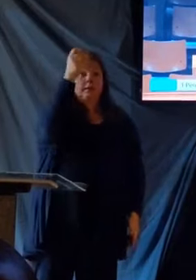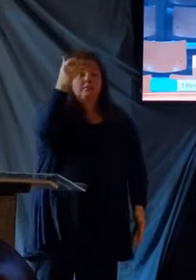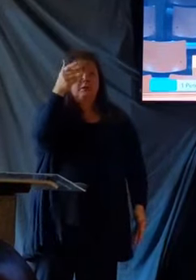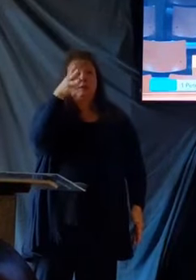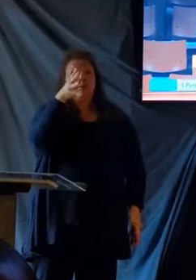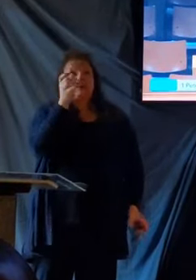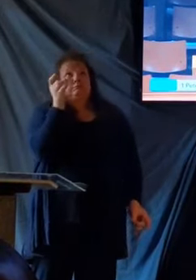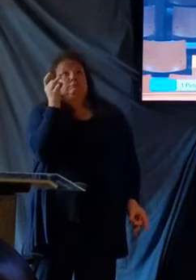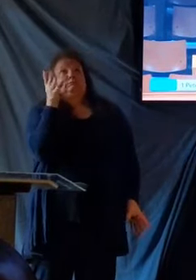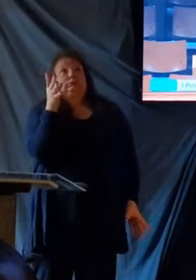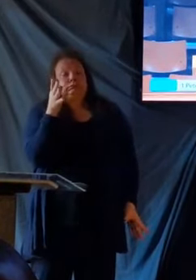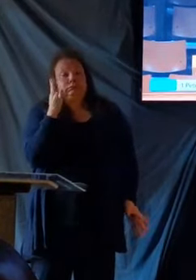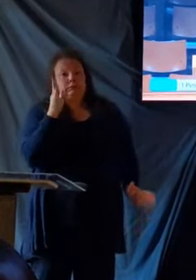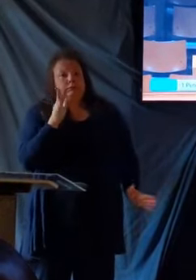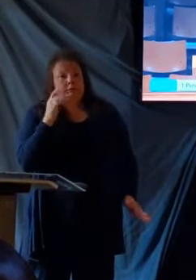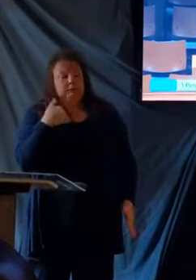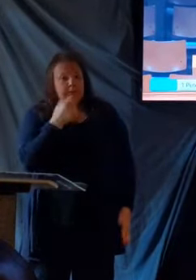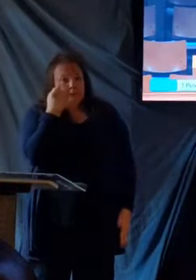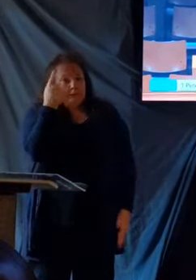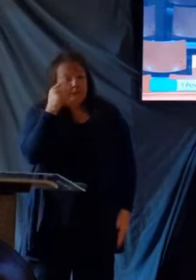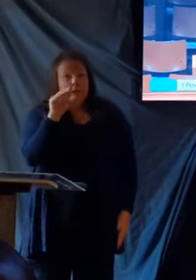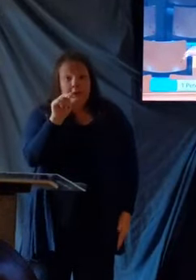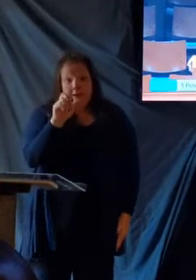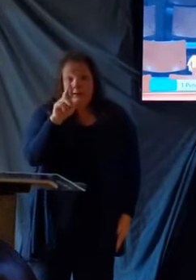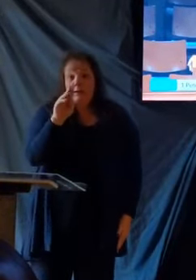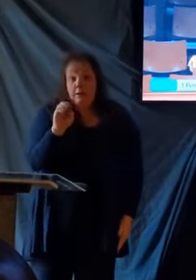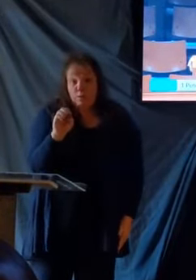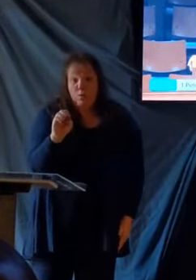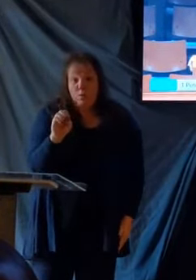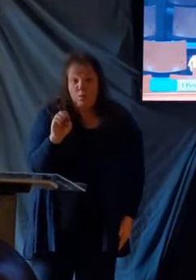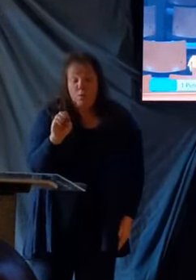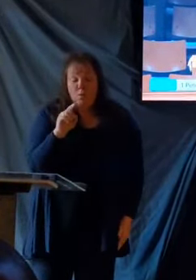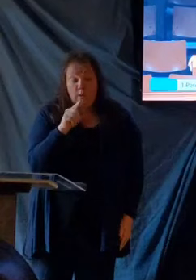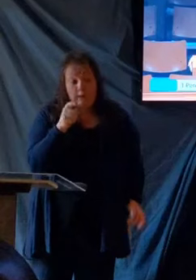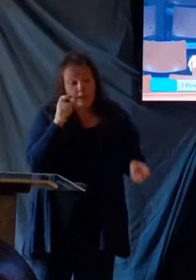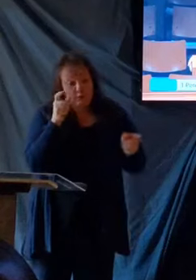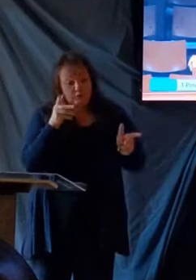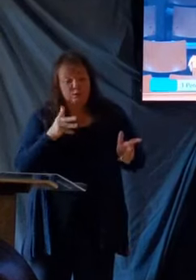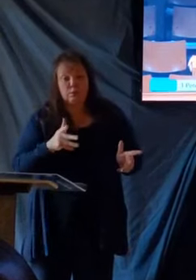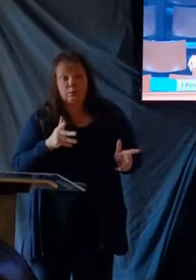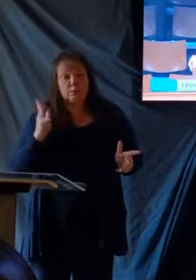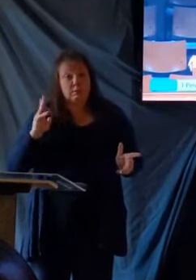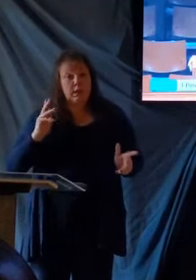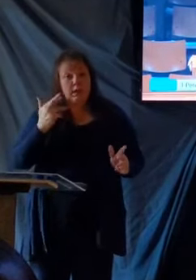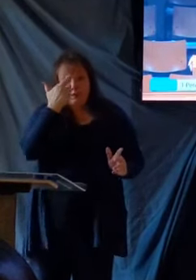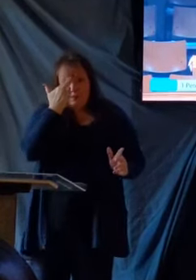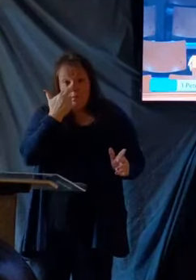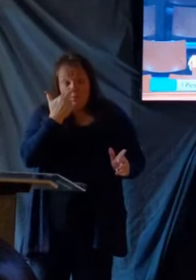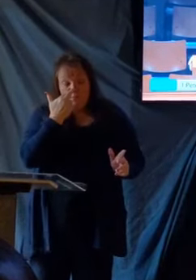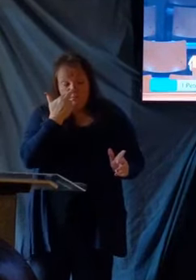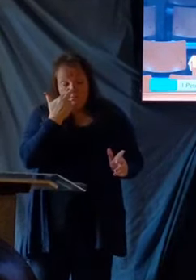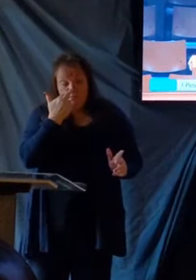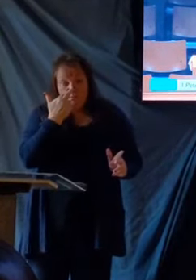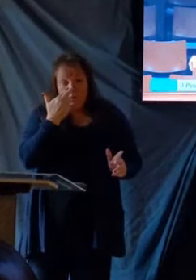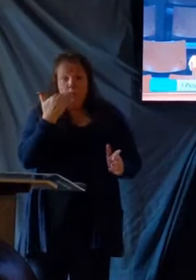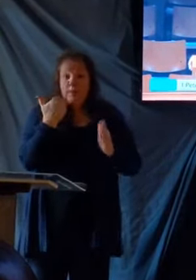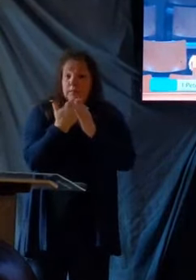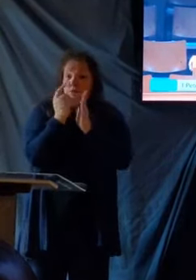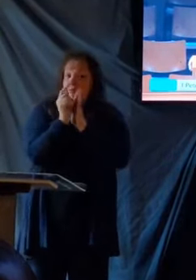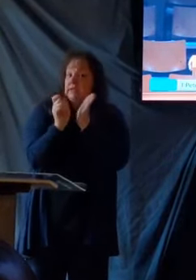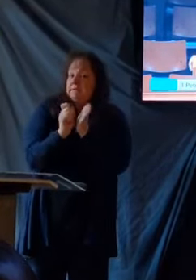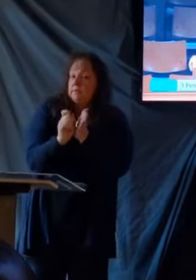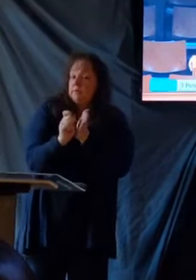most ungodly. You understand, Nero was the ruler. When most of our New Testament would have